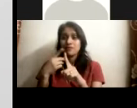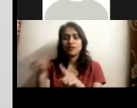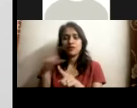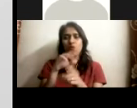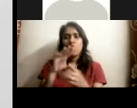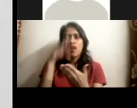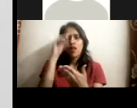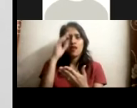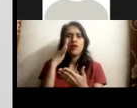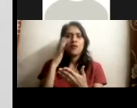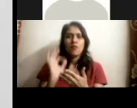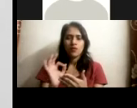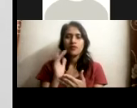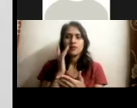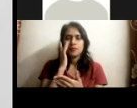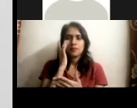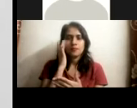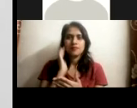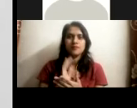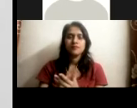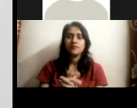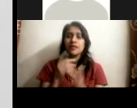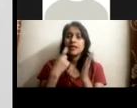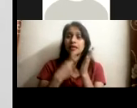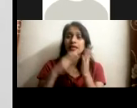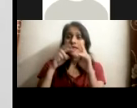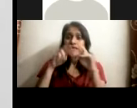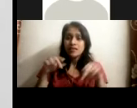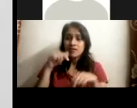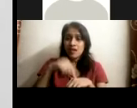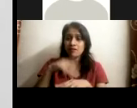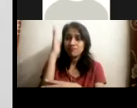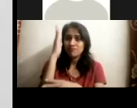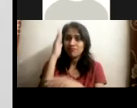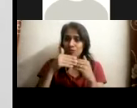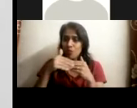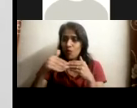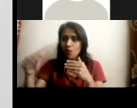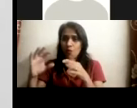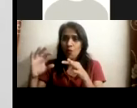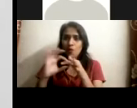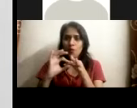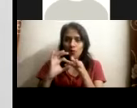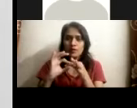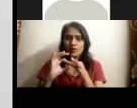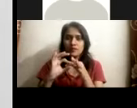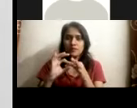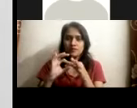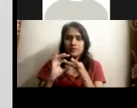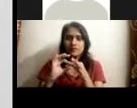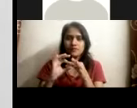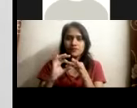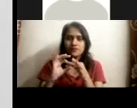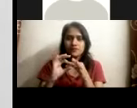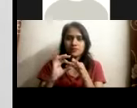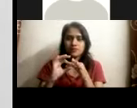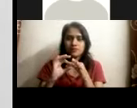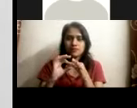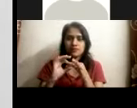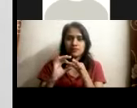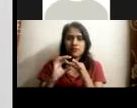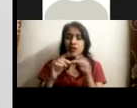you all to focus on these research methodology based lectures, which will be there for next week, which will be there till next week. So